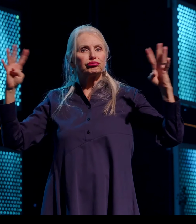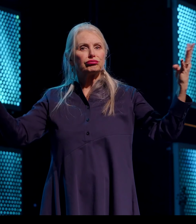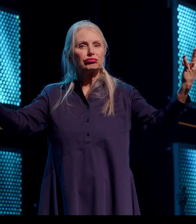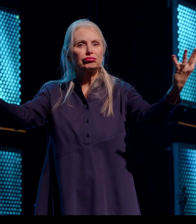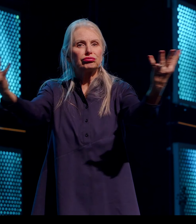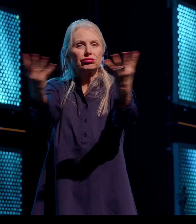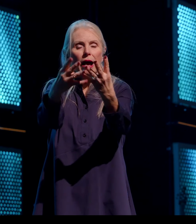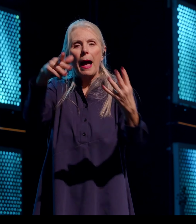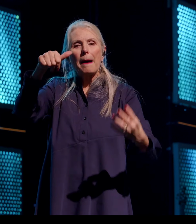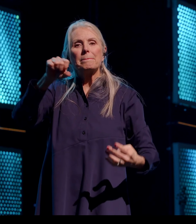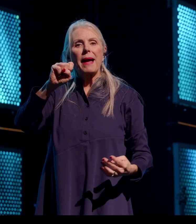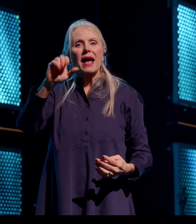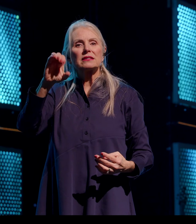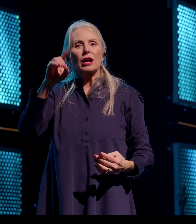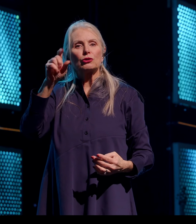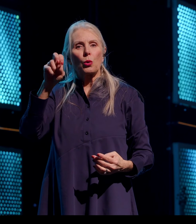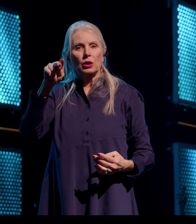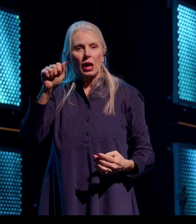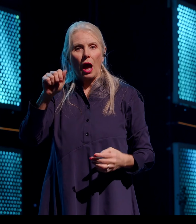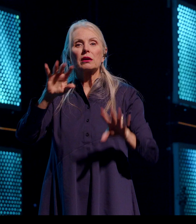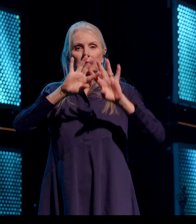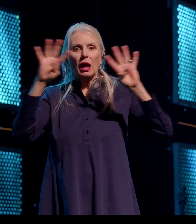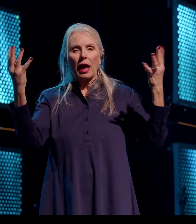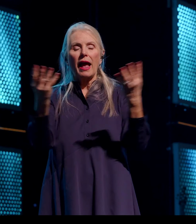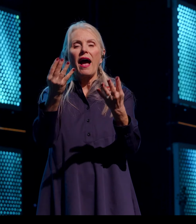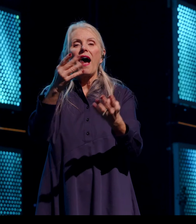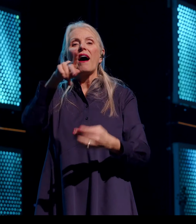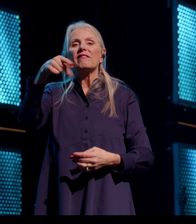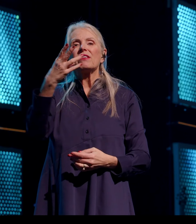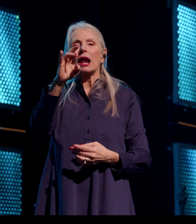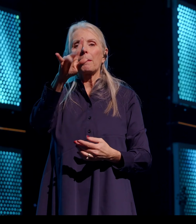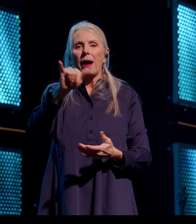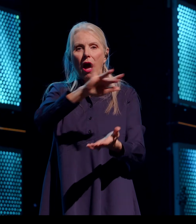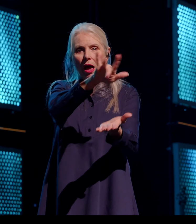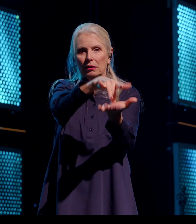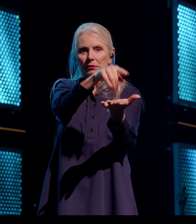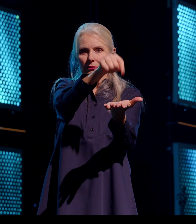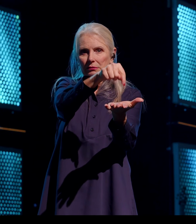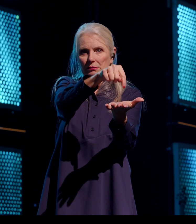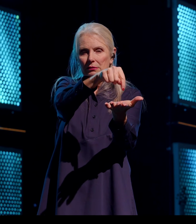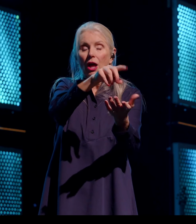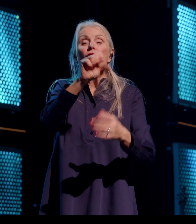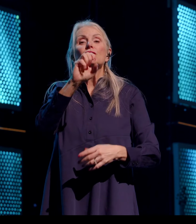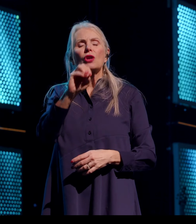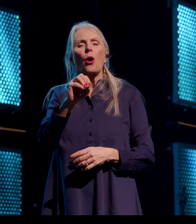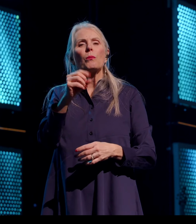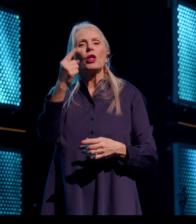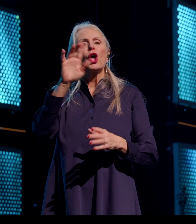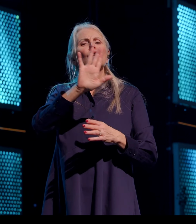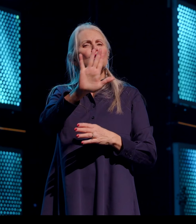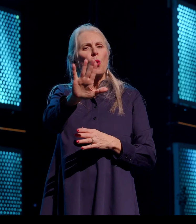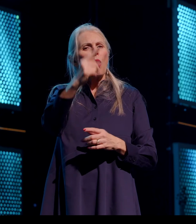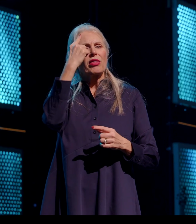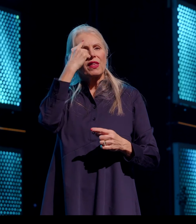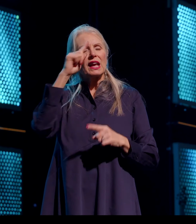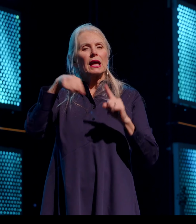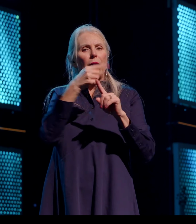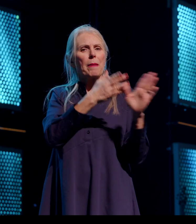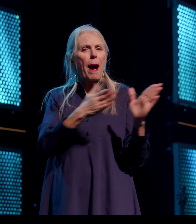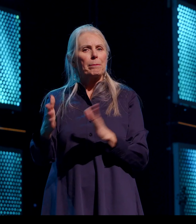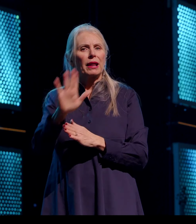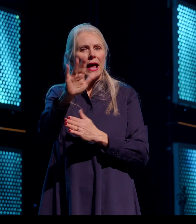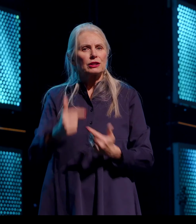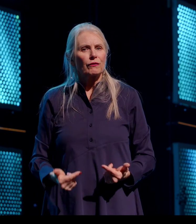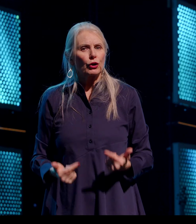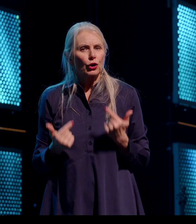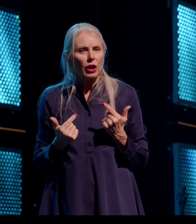go really there. I think this passage is fascinating, especially as we think about making plans for our life, worthy plans. I